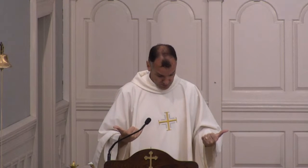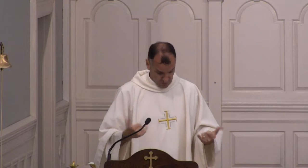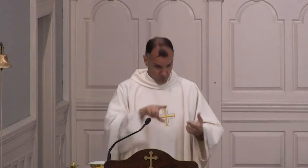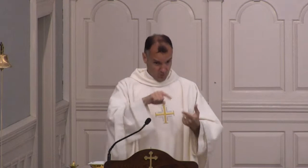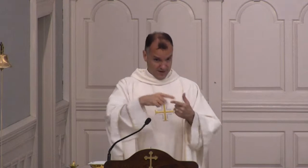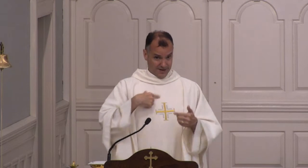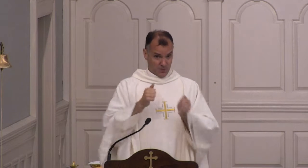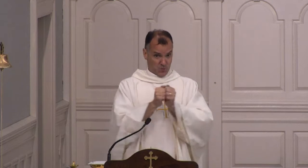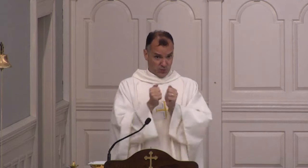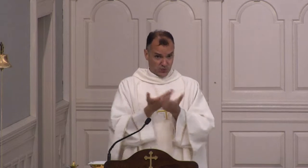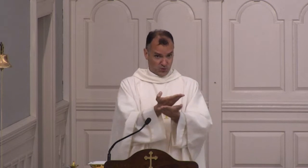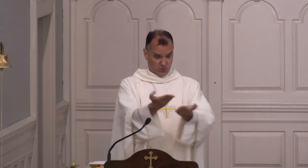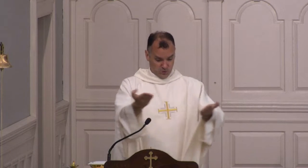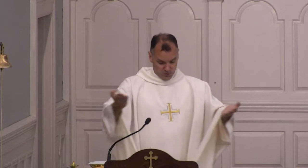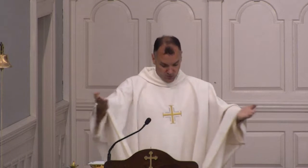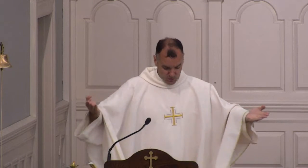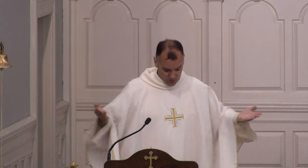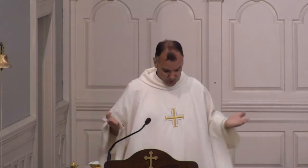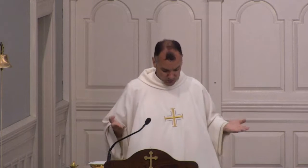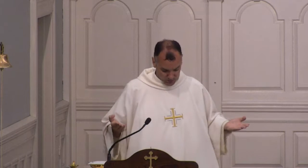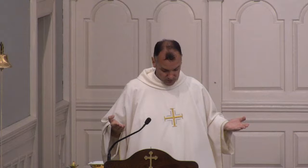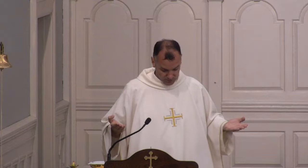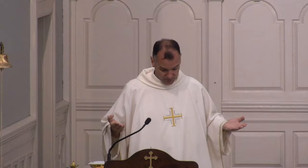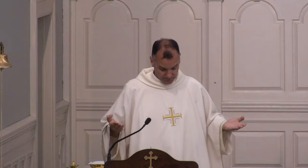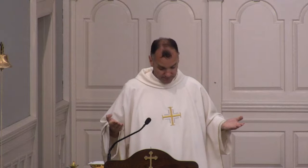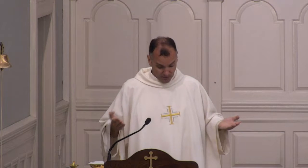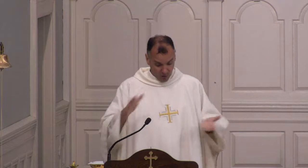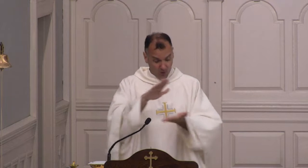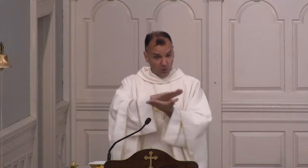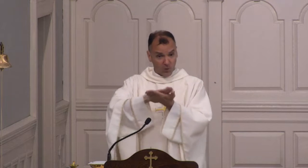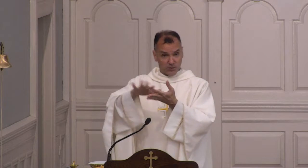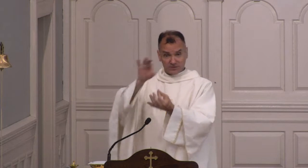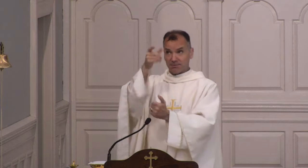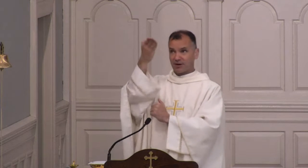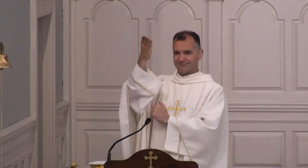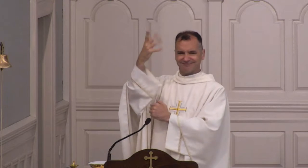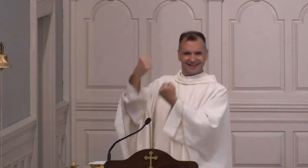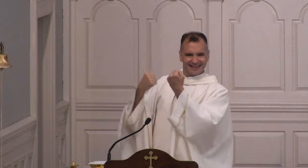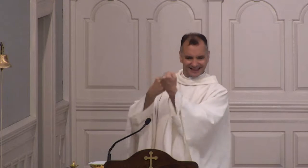I have told you this while I am with you.